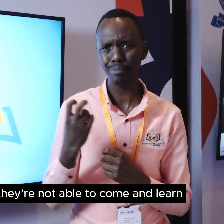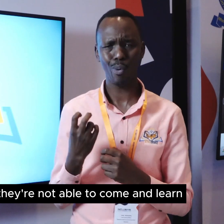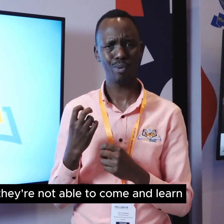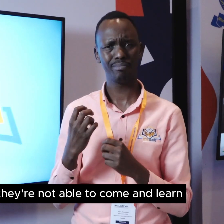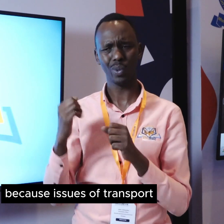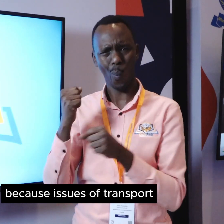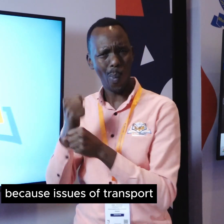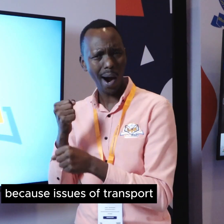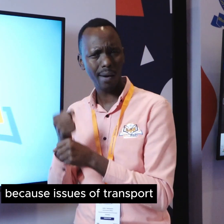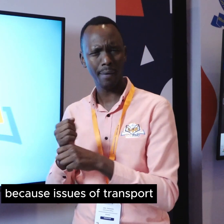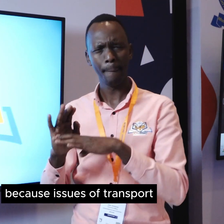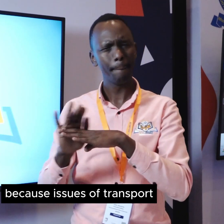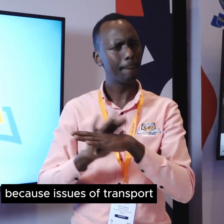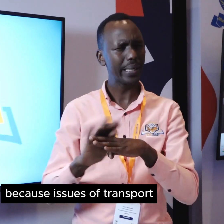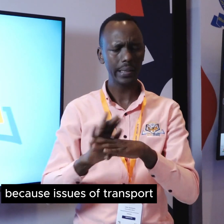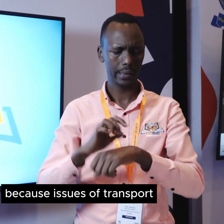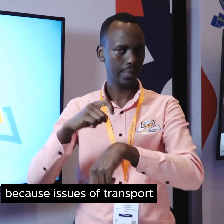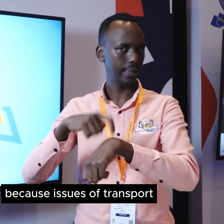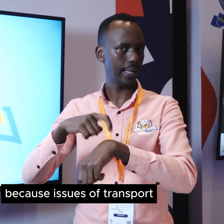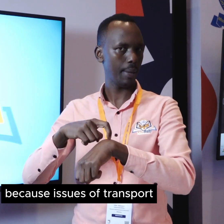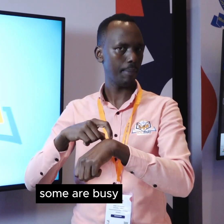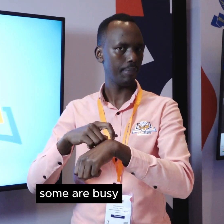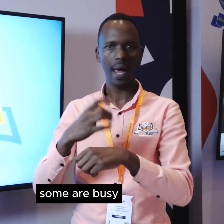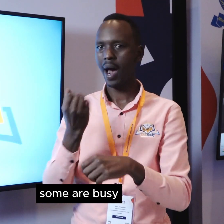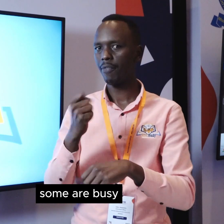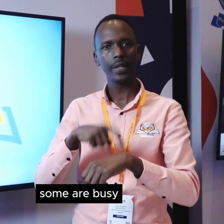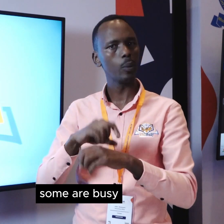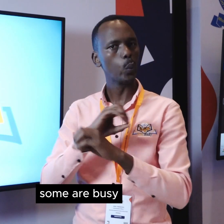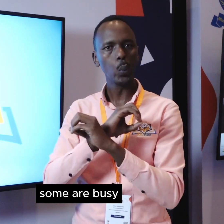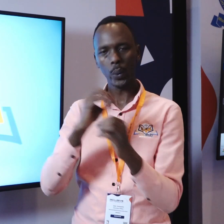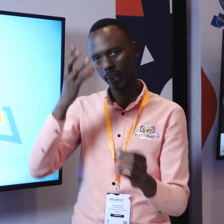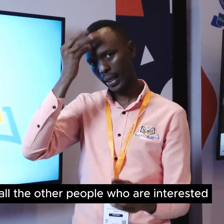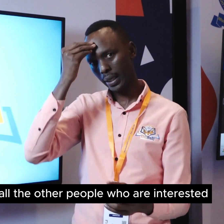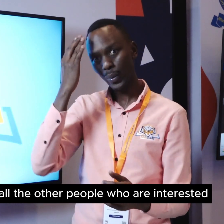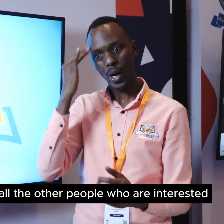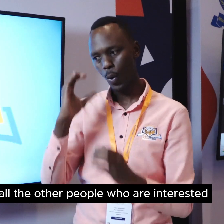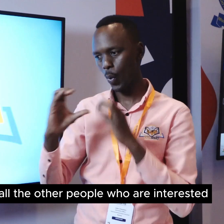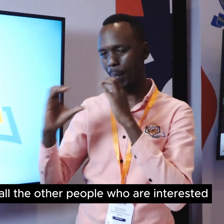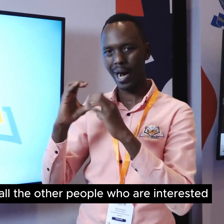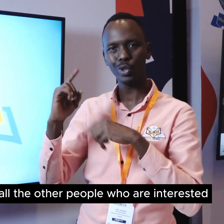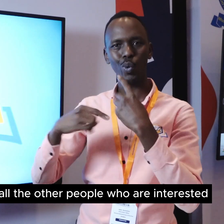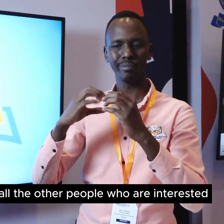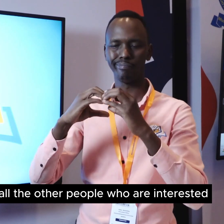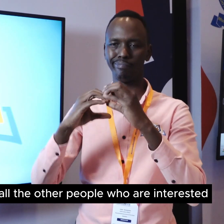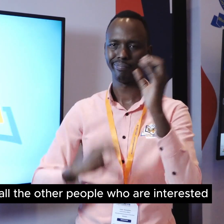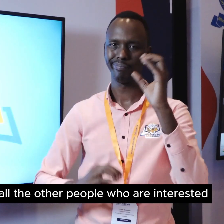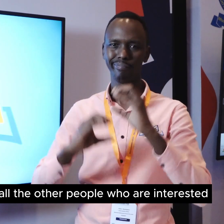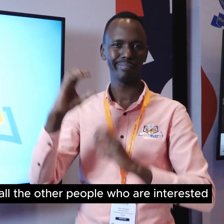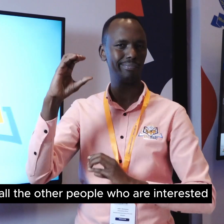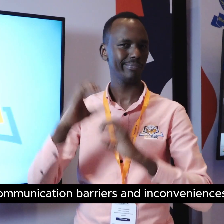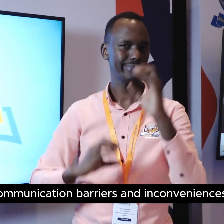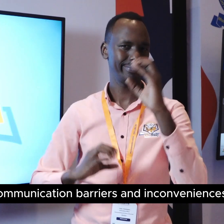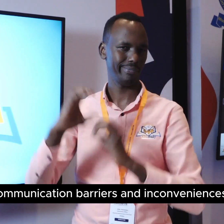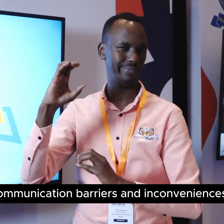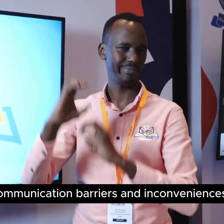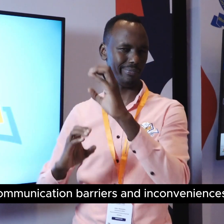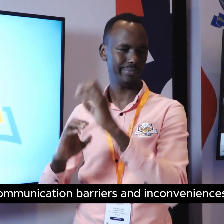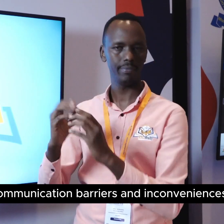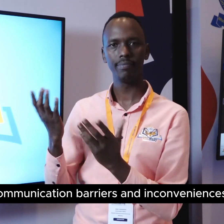and learn because issues of transport. Some are busy. We have all the other people who are interested, but due to communication